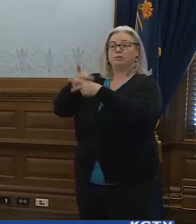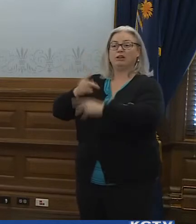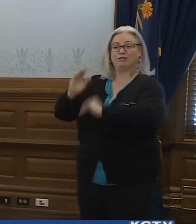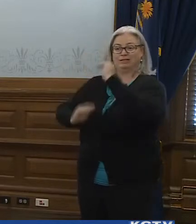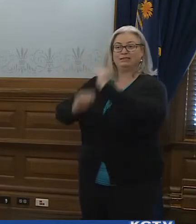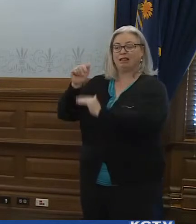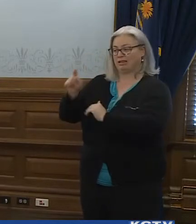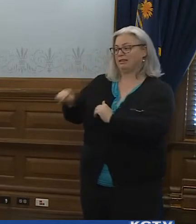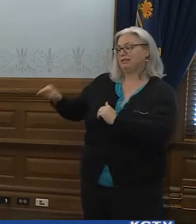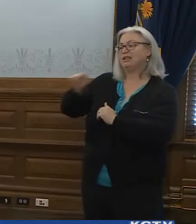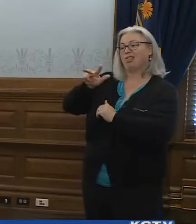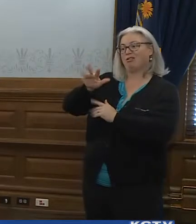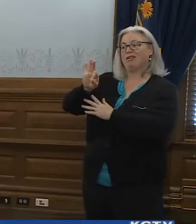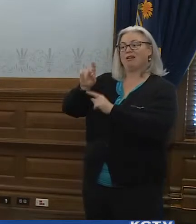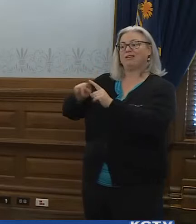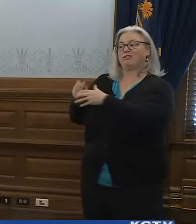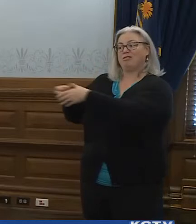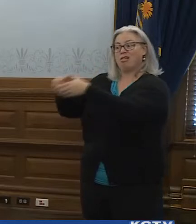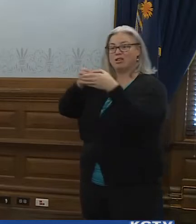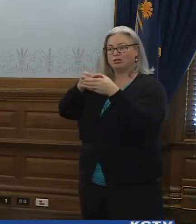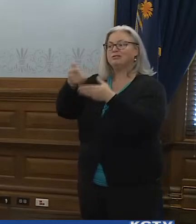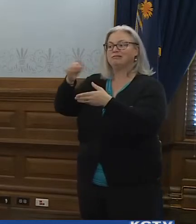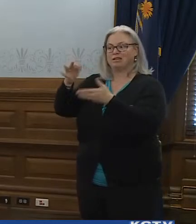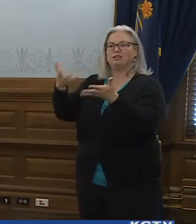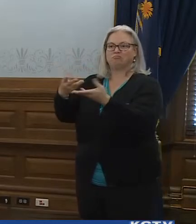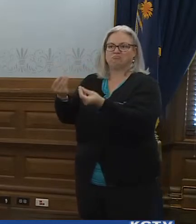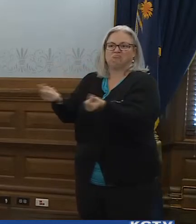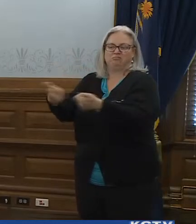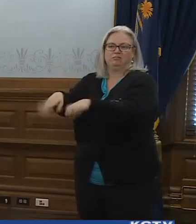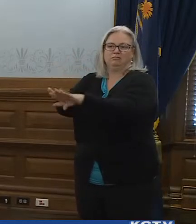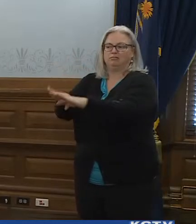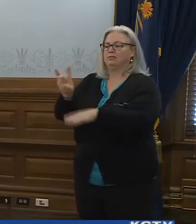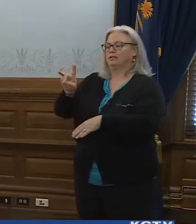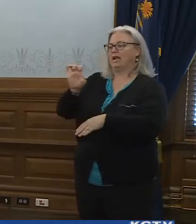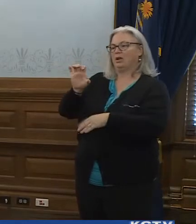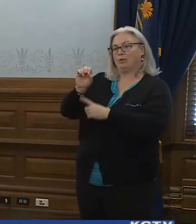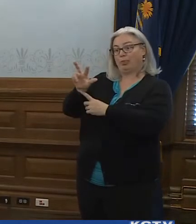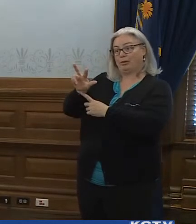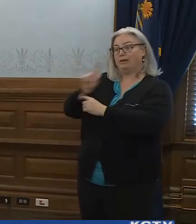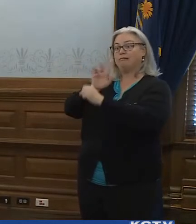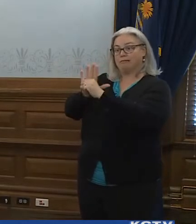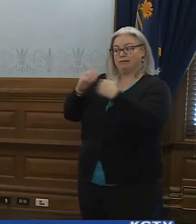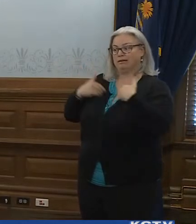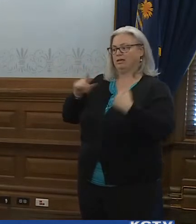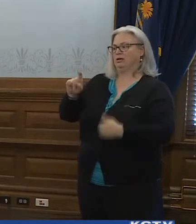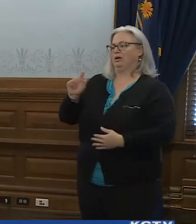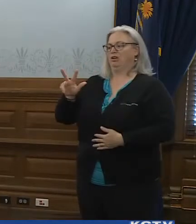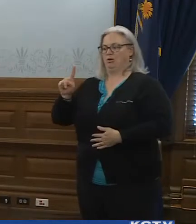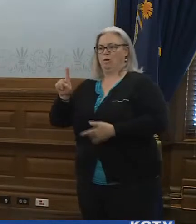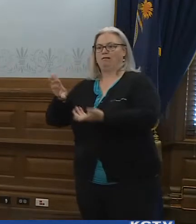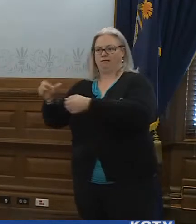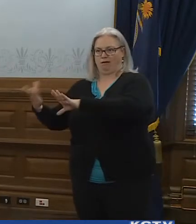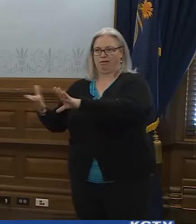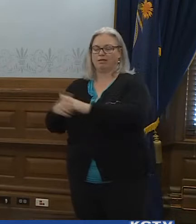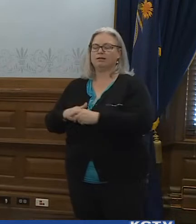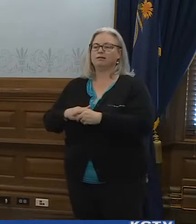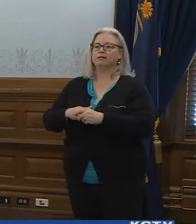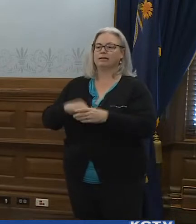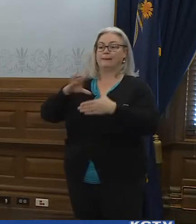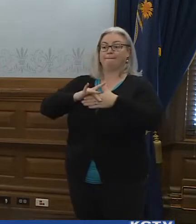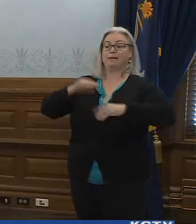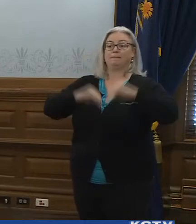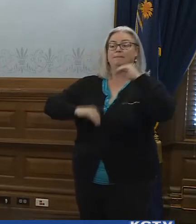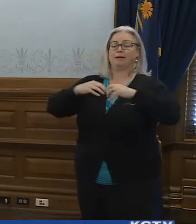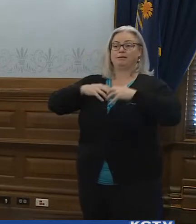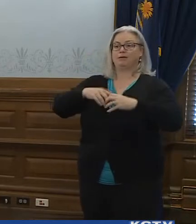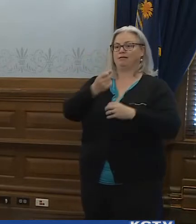facilities, 39 clusters, 19 of which are closed, 803 cases and 131 deaths. Meatpacking